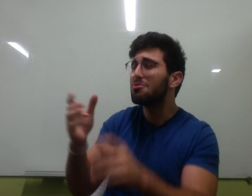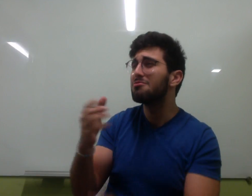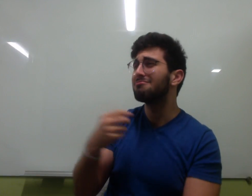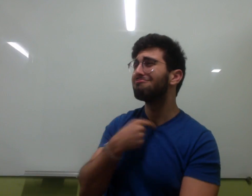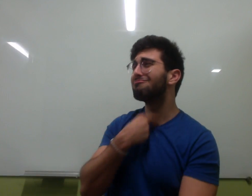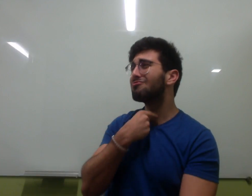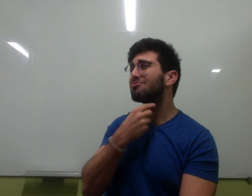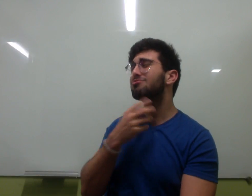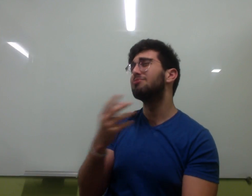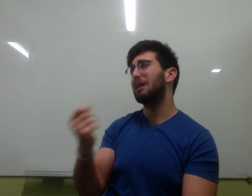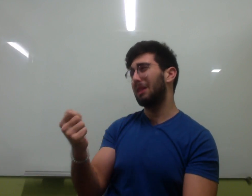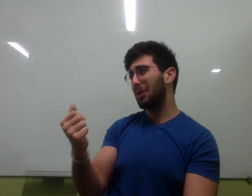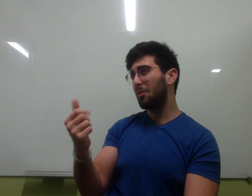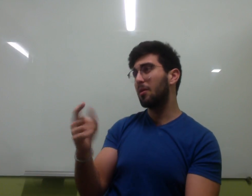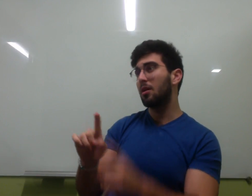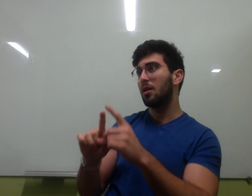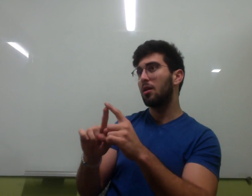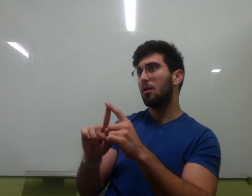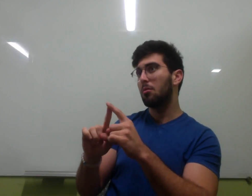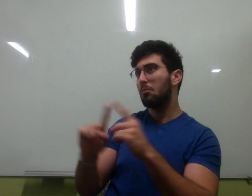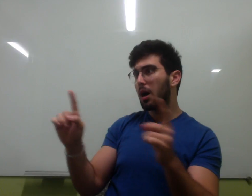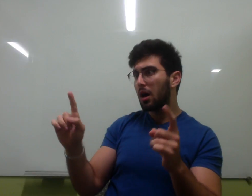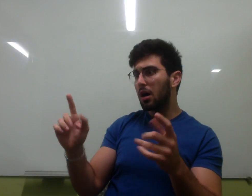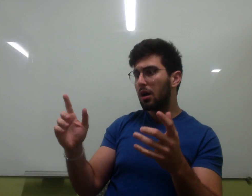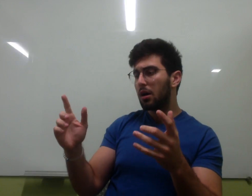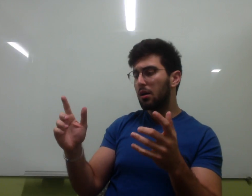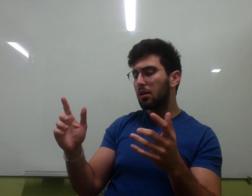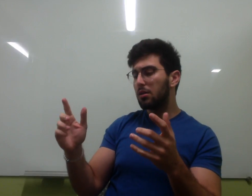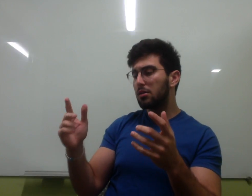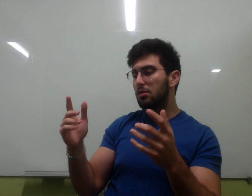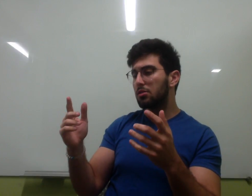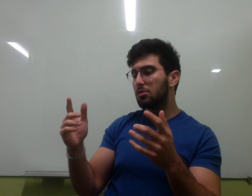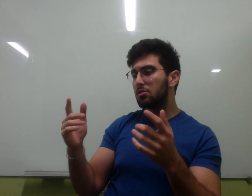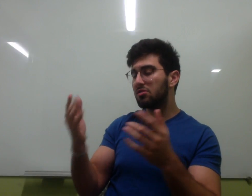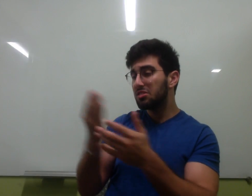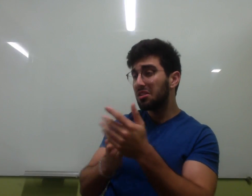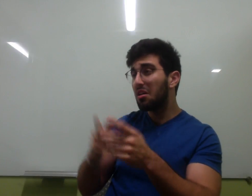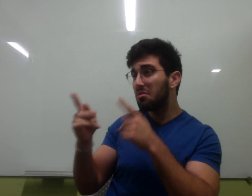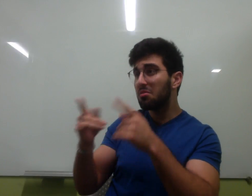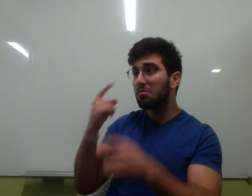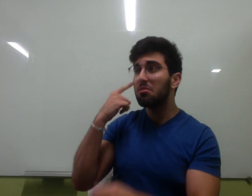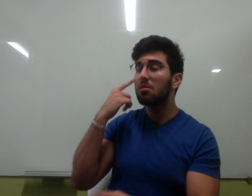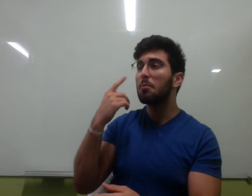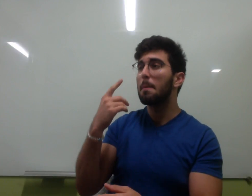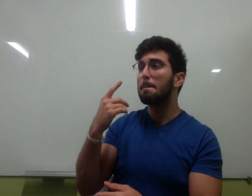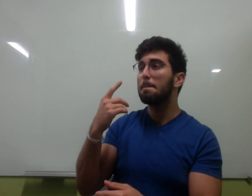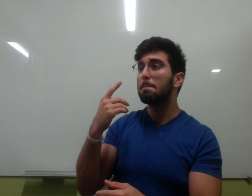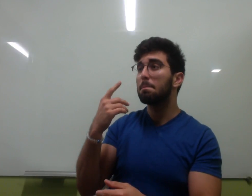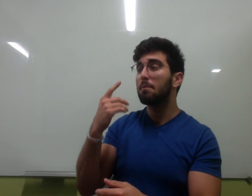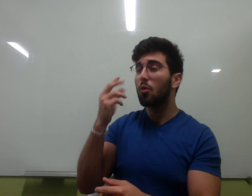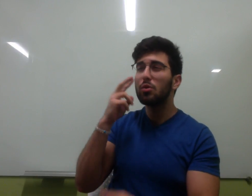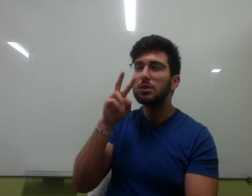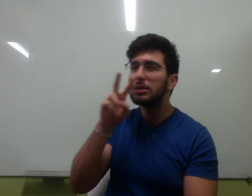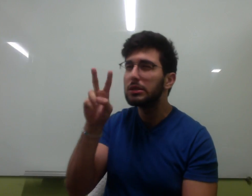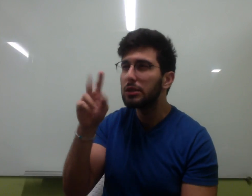humans just can't hear. Right. So they may be, humming. And there's actually, there's a recording